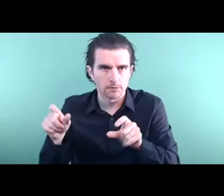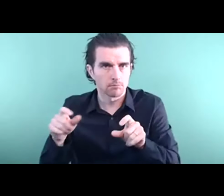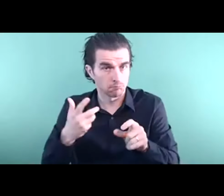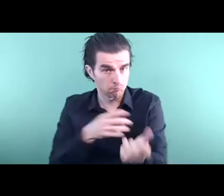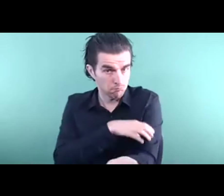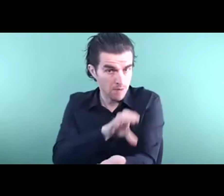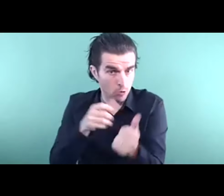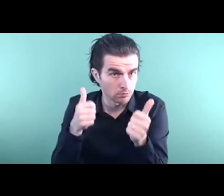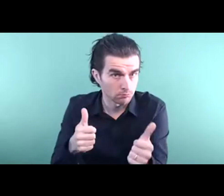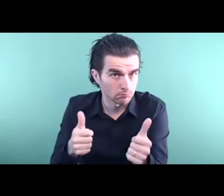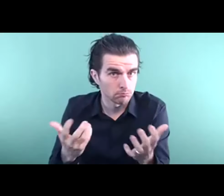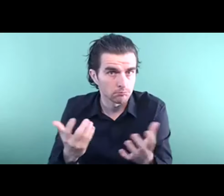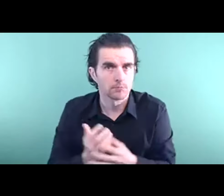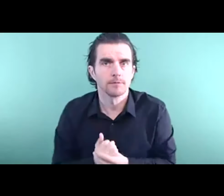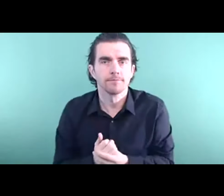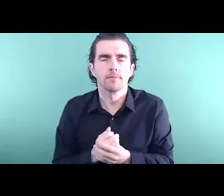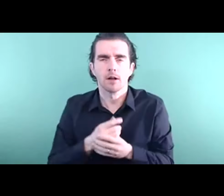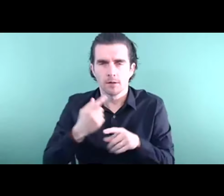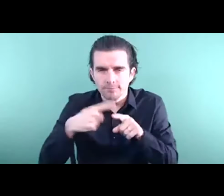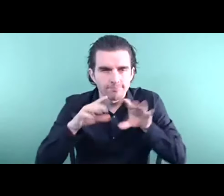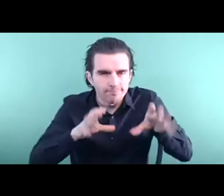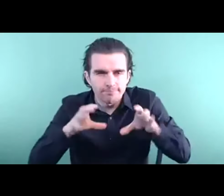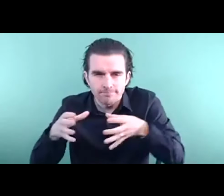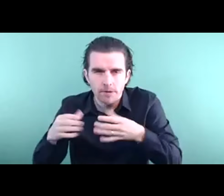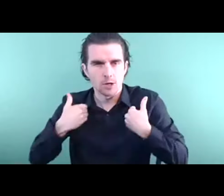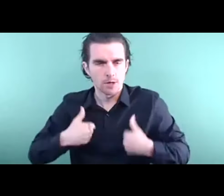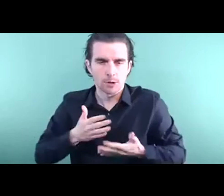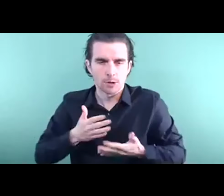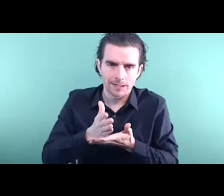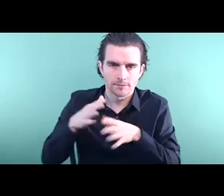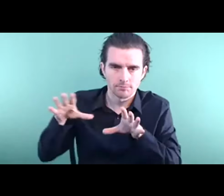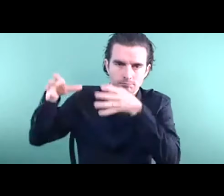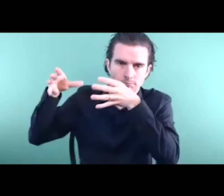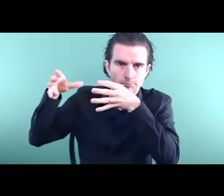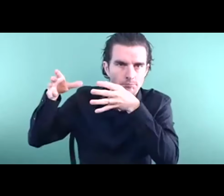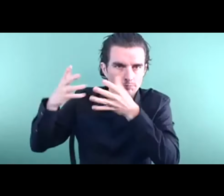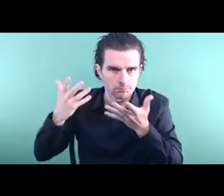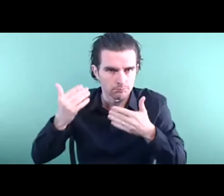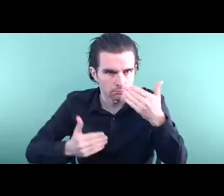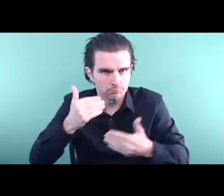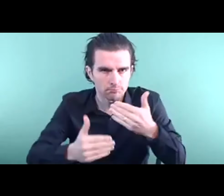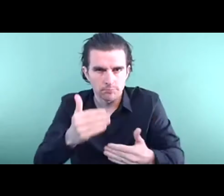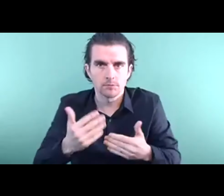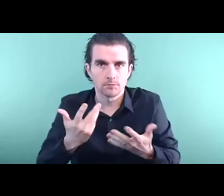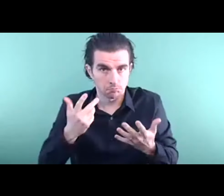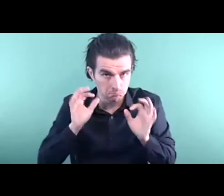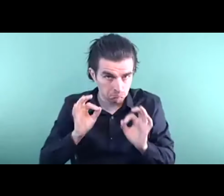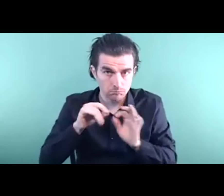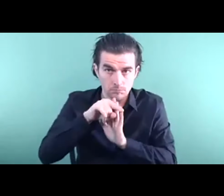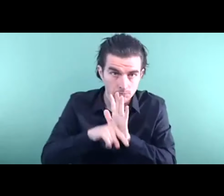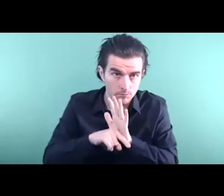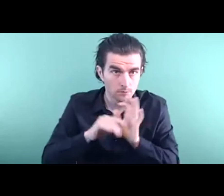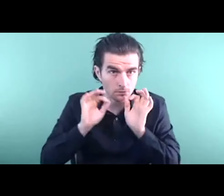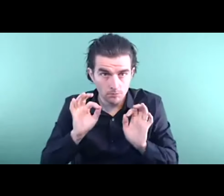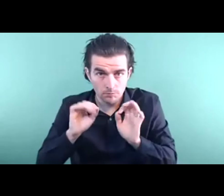they've used the kind of research data and evidence, which also includes the direct experiences of disabled